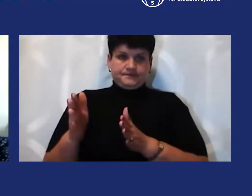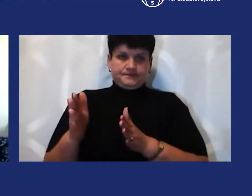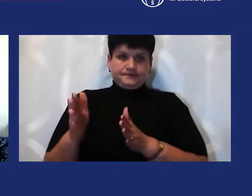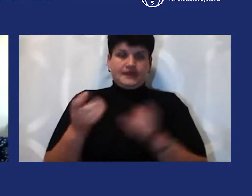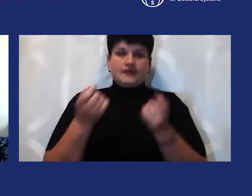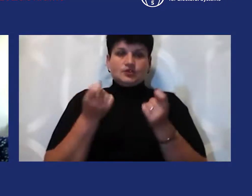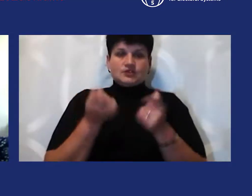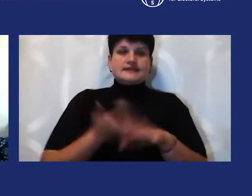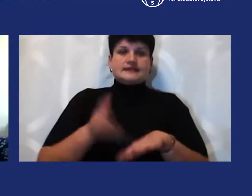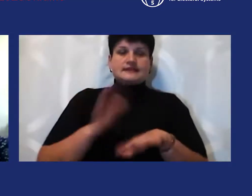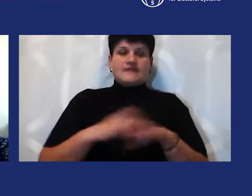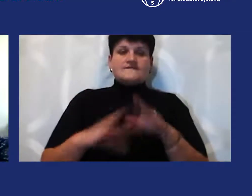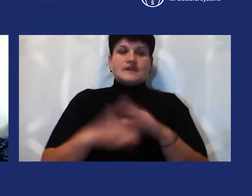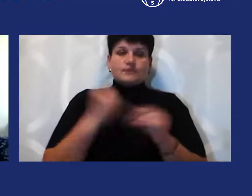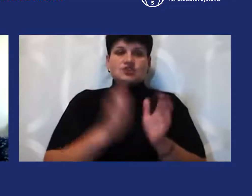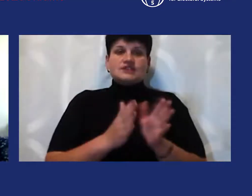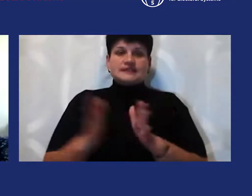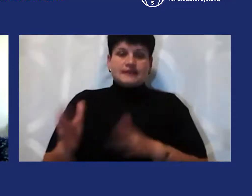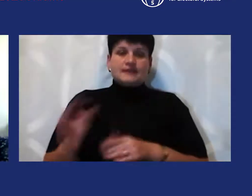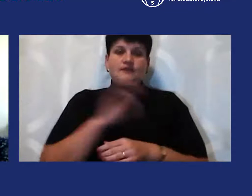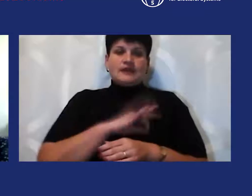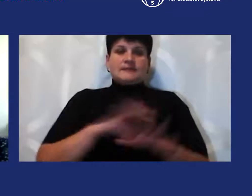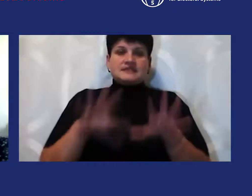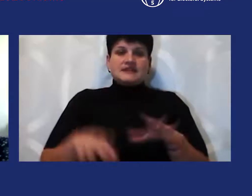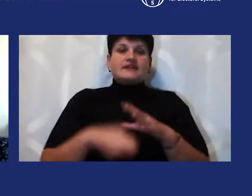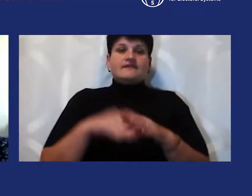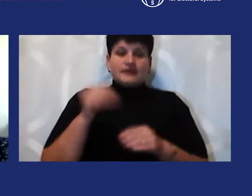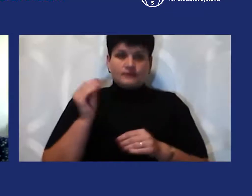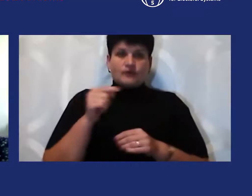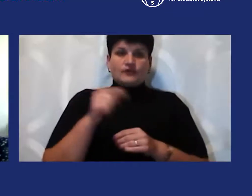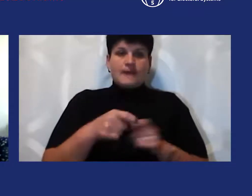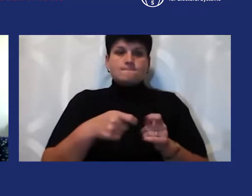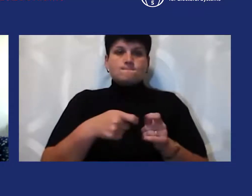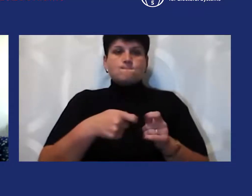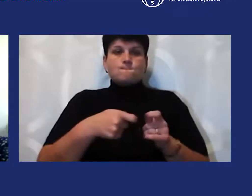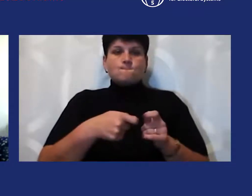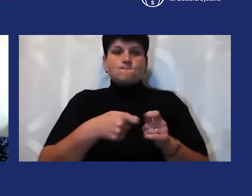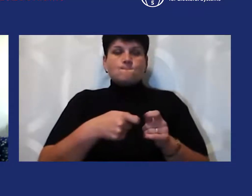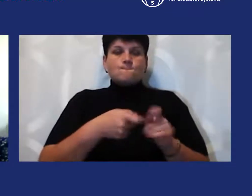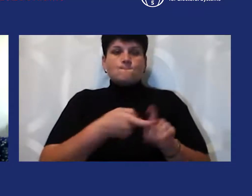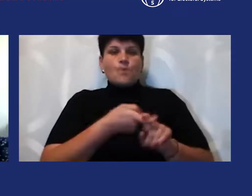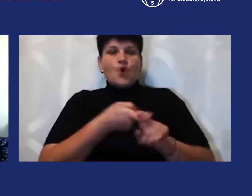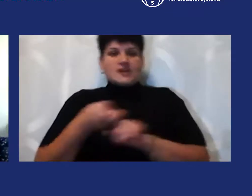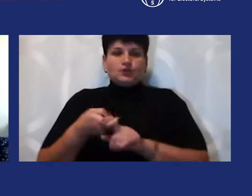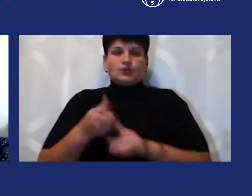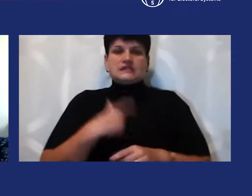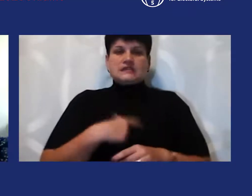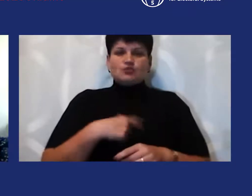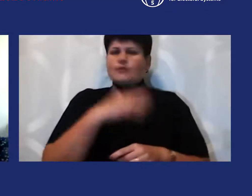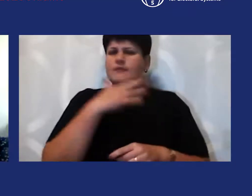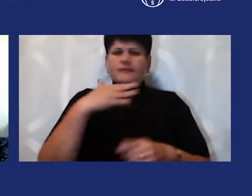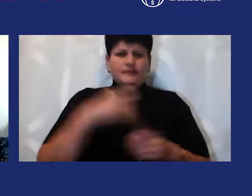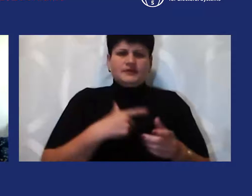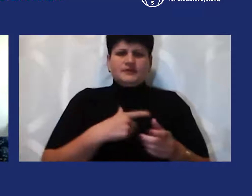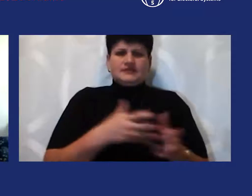a change of electoral system and the quite complicated electoral system used in the local election,